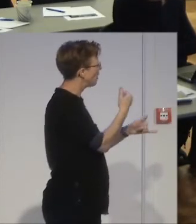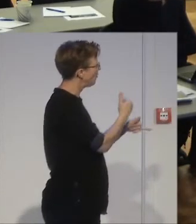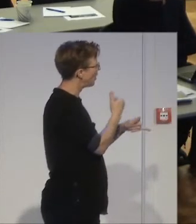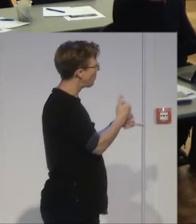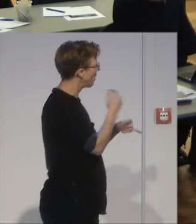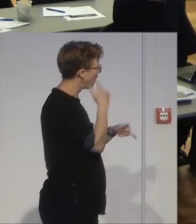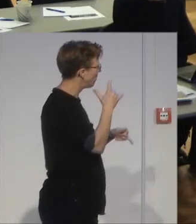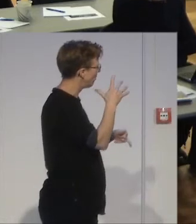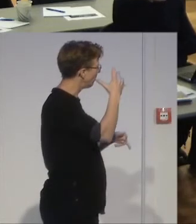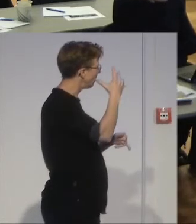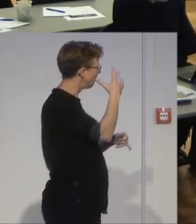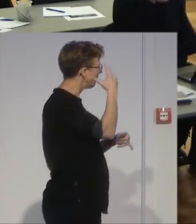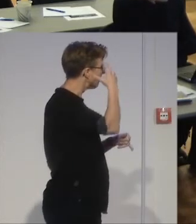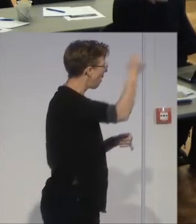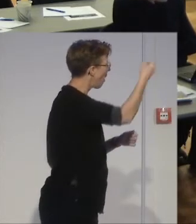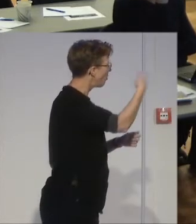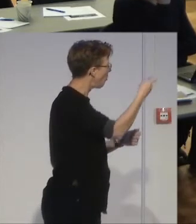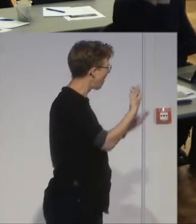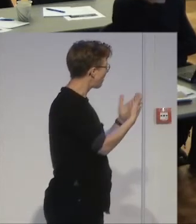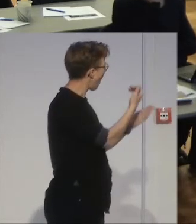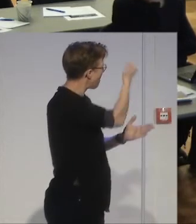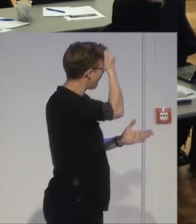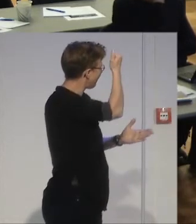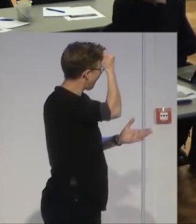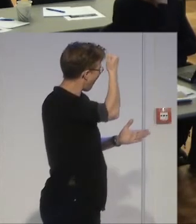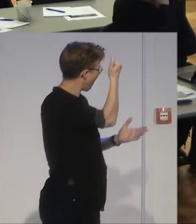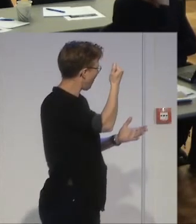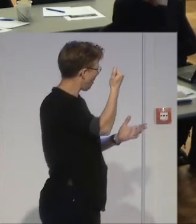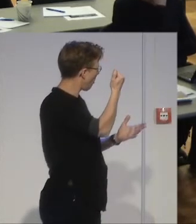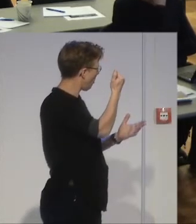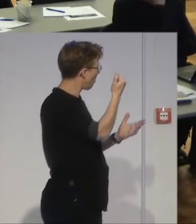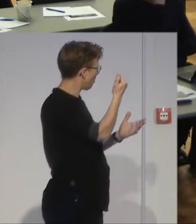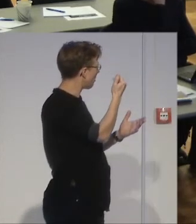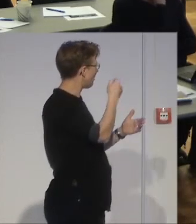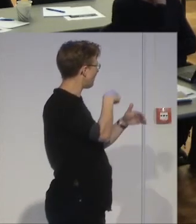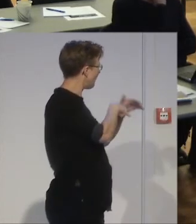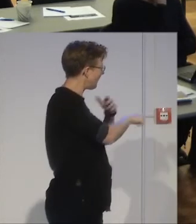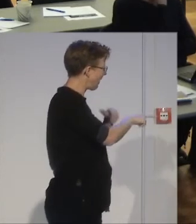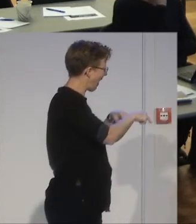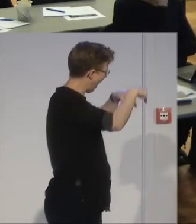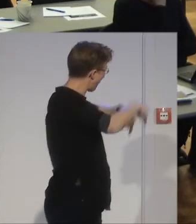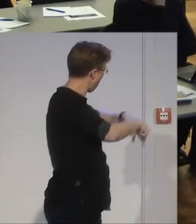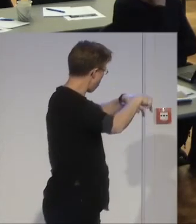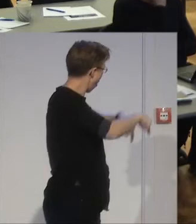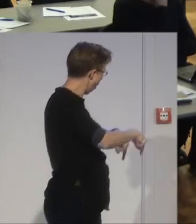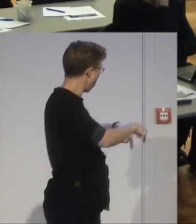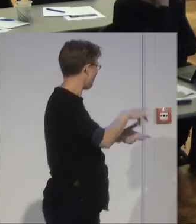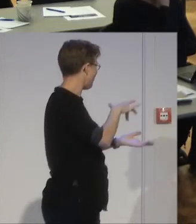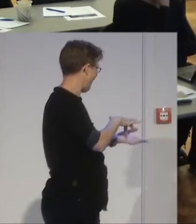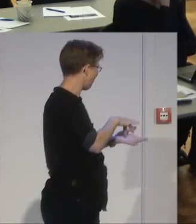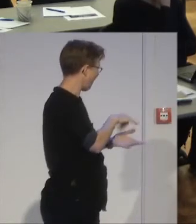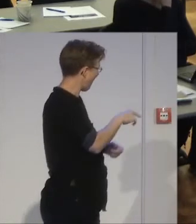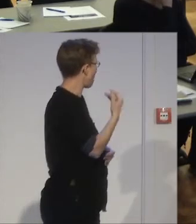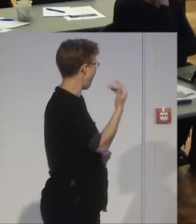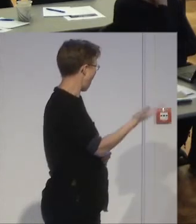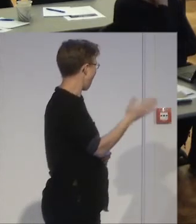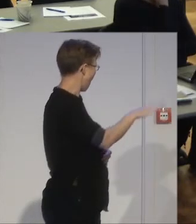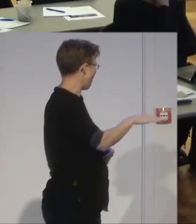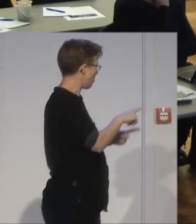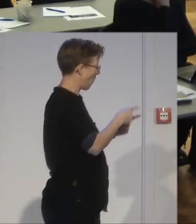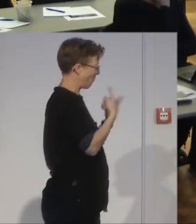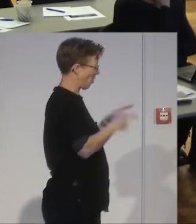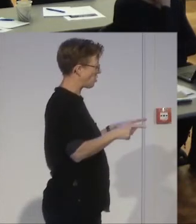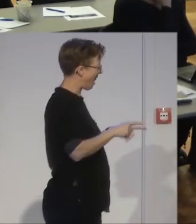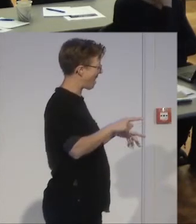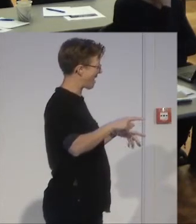from the memory and take that memory into the here and now space that you are, which is a different space than at